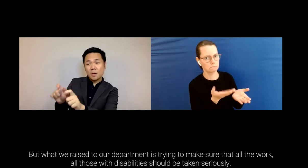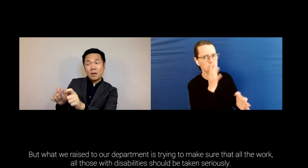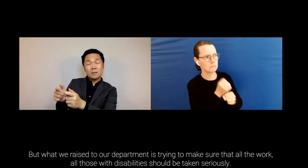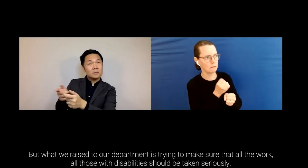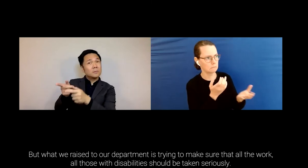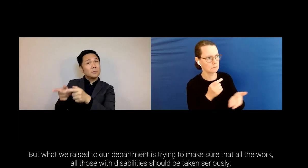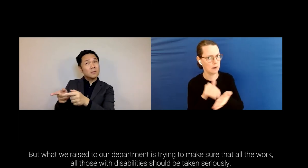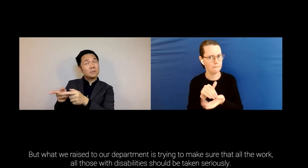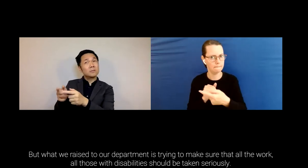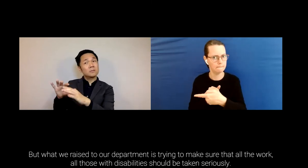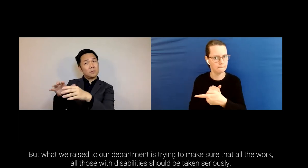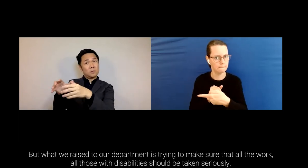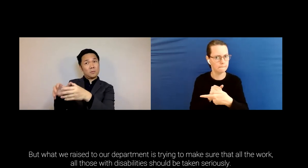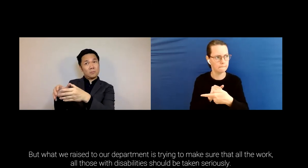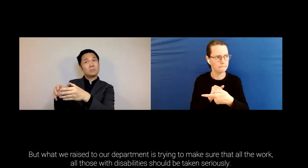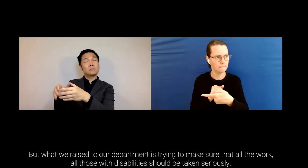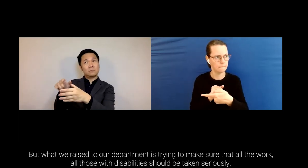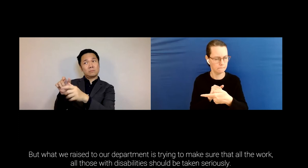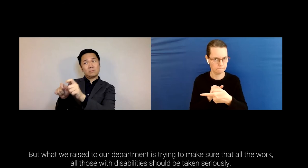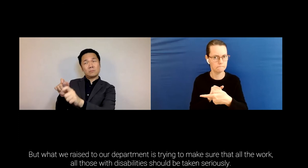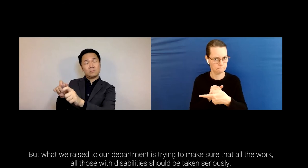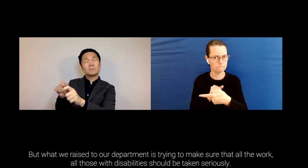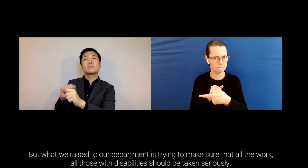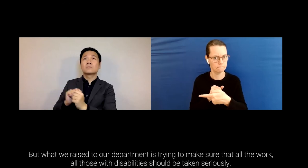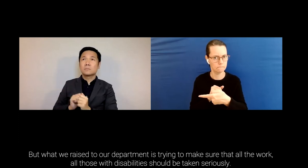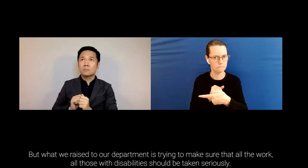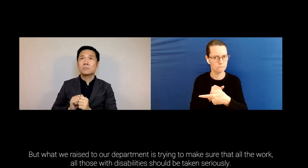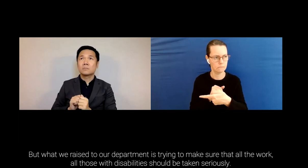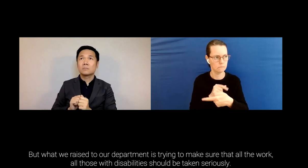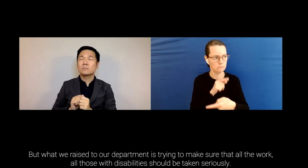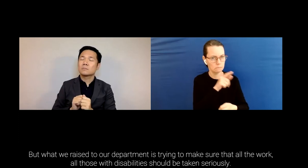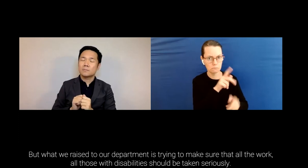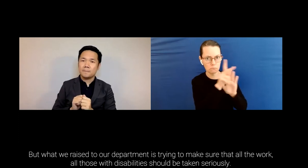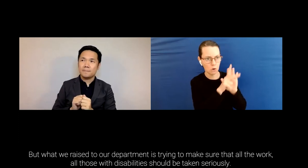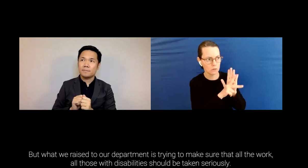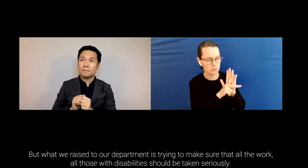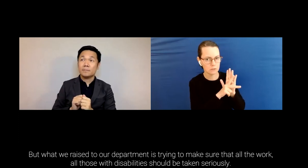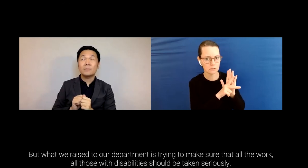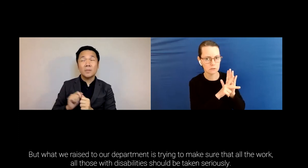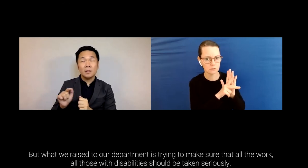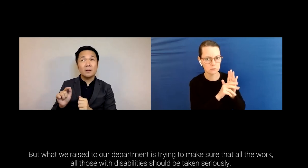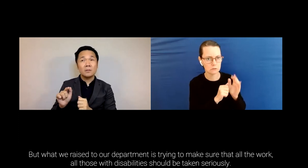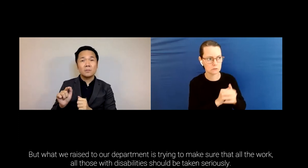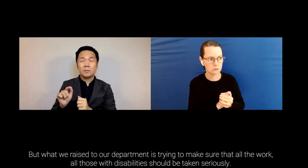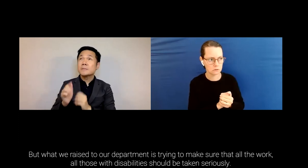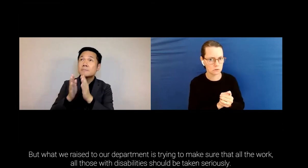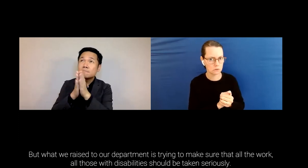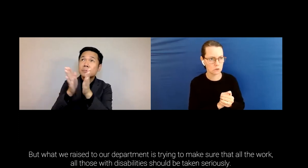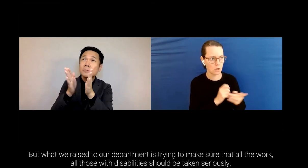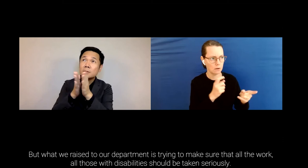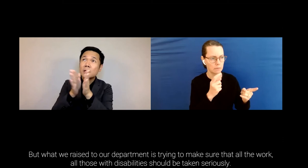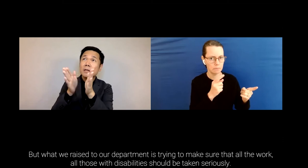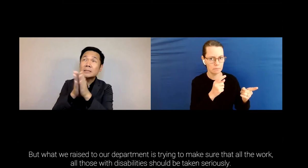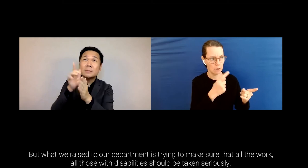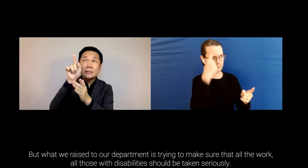to make sure that all their work, their service should be catered for our